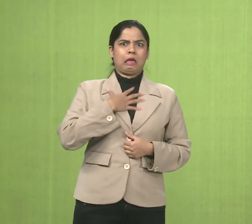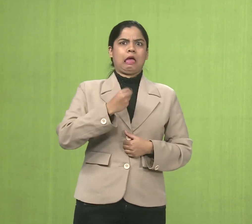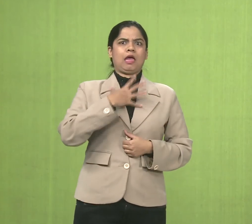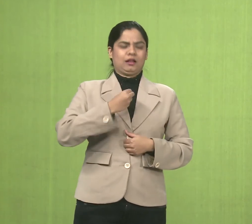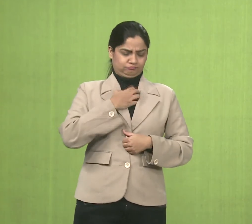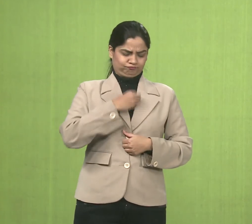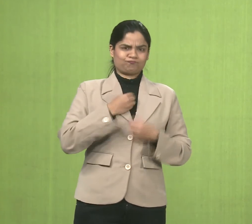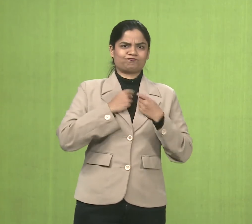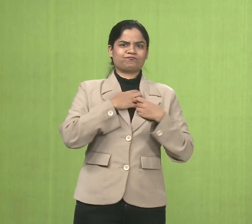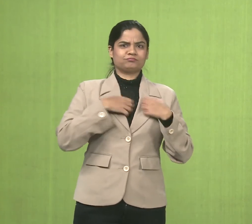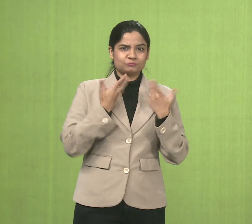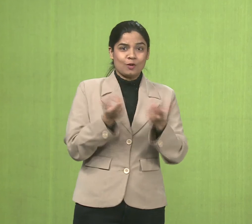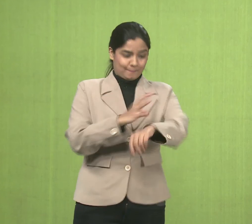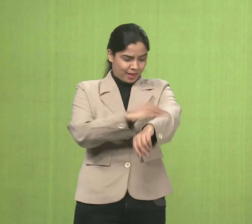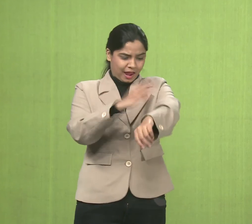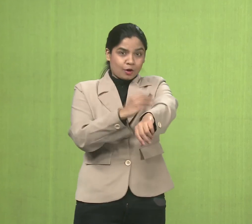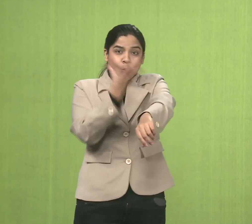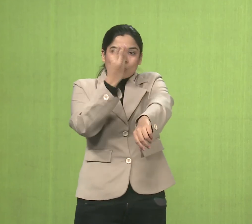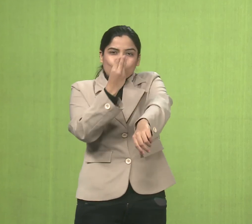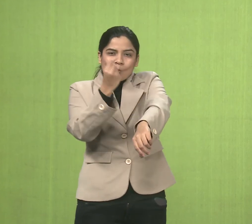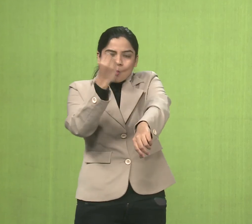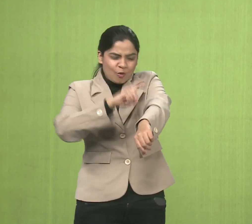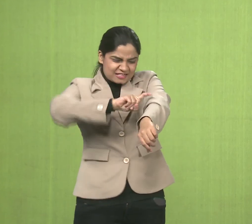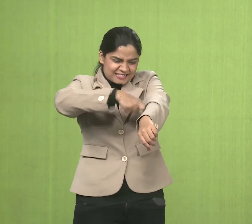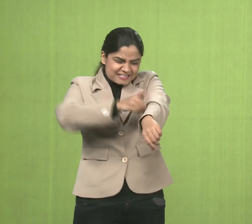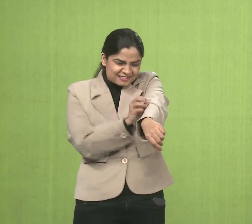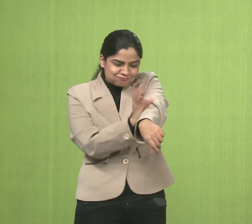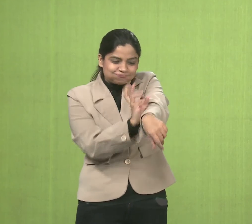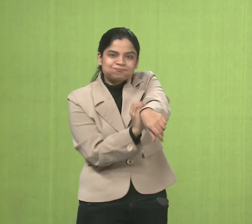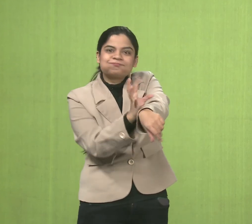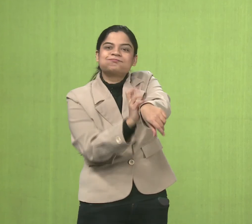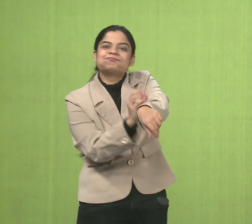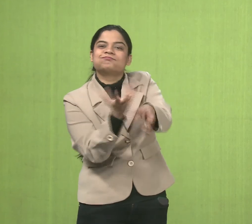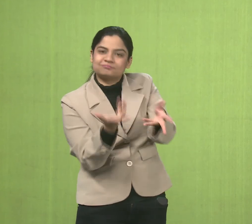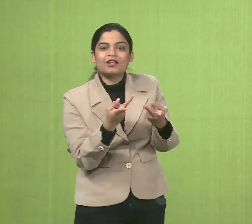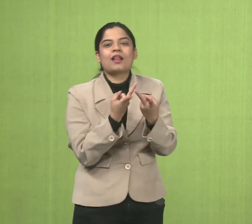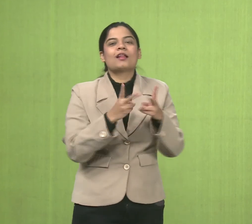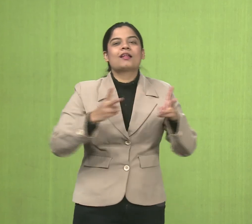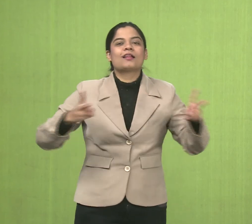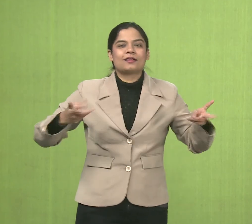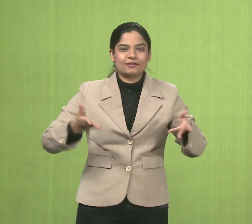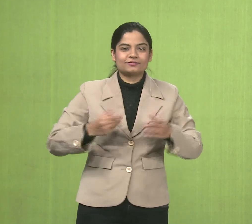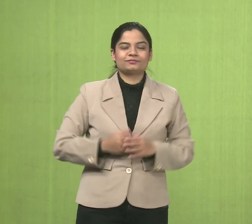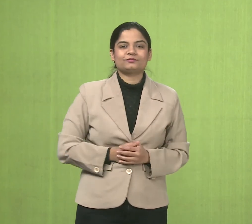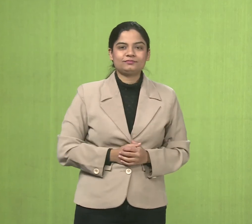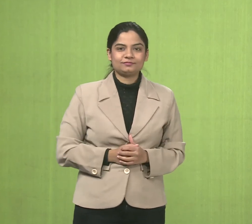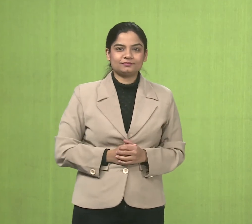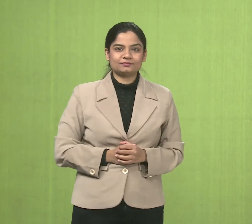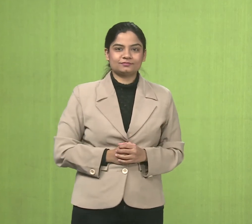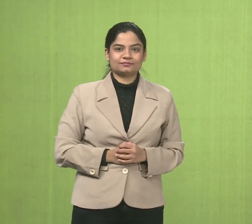they develop chest hair, curly chest hair, black hair. That also happens on face, armpits,